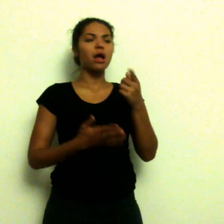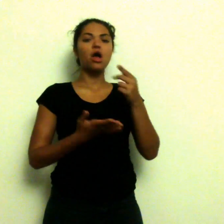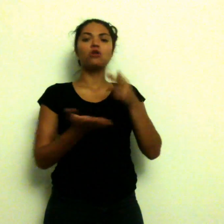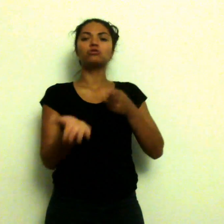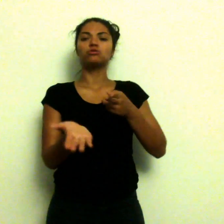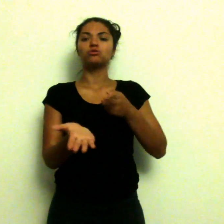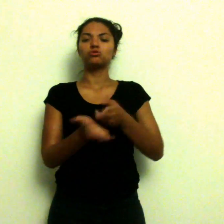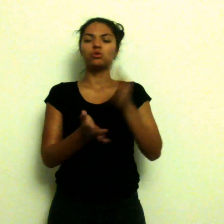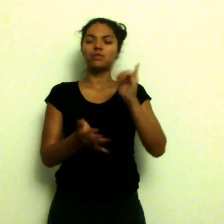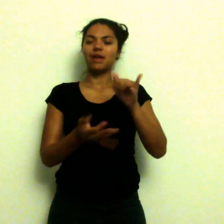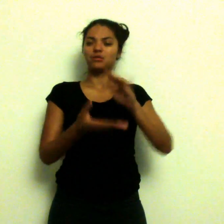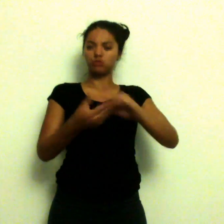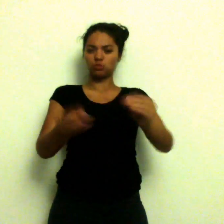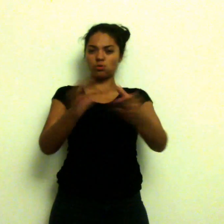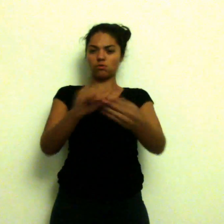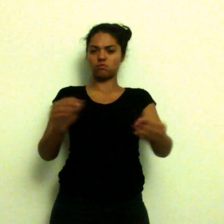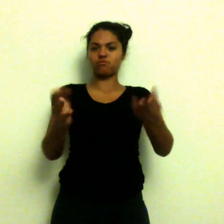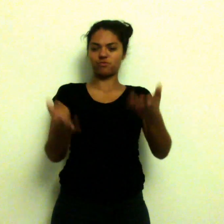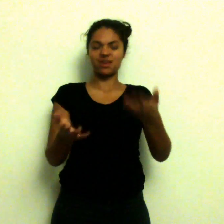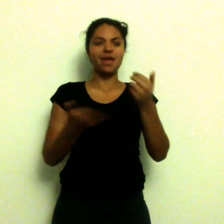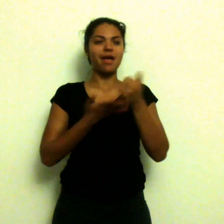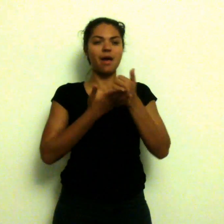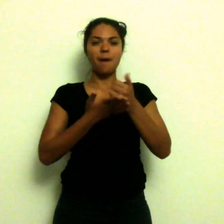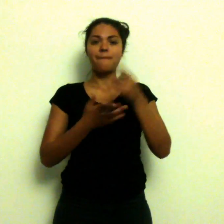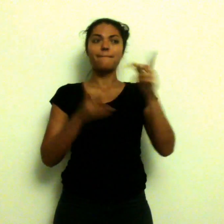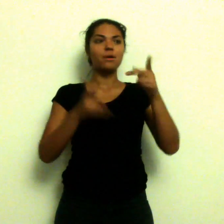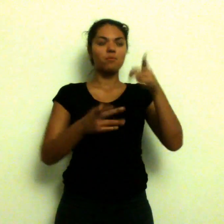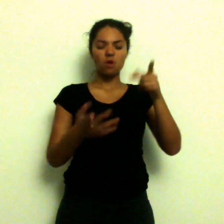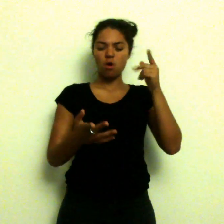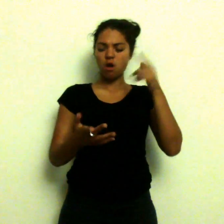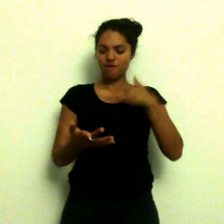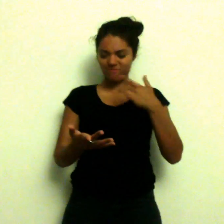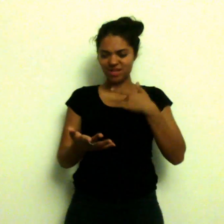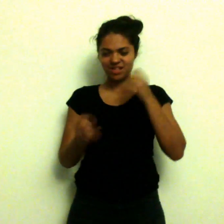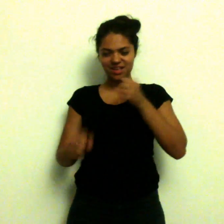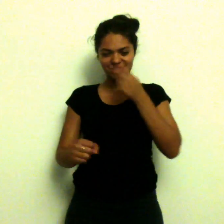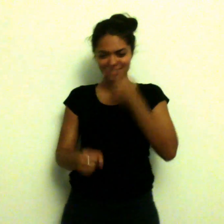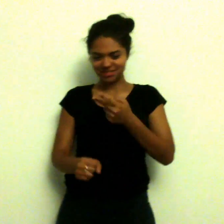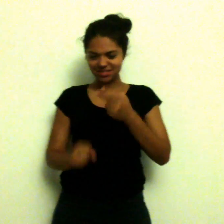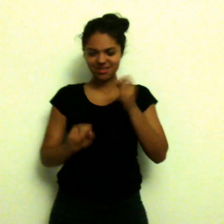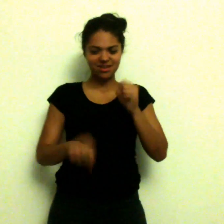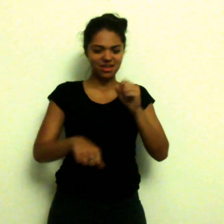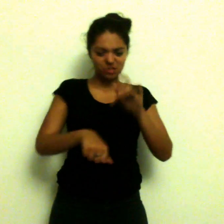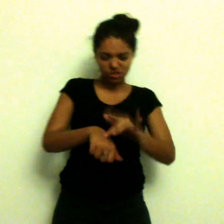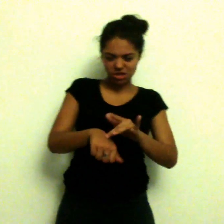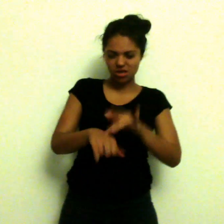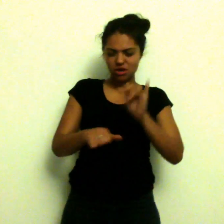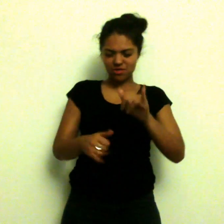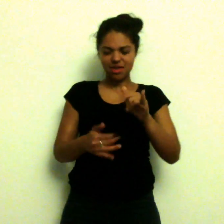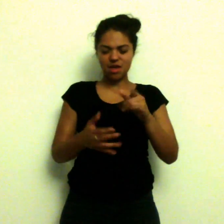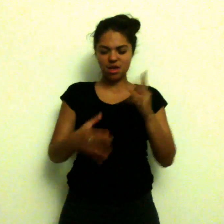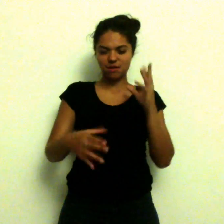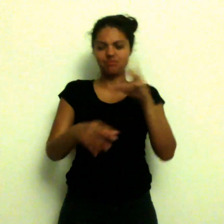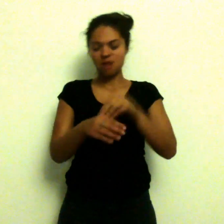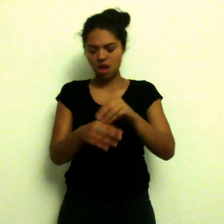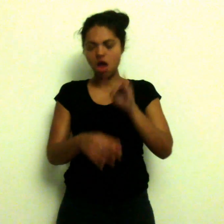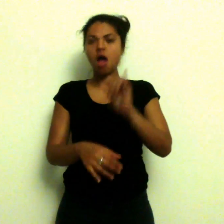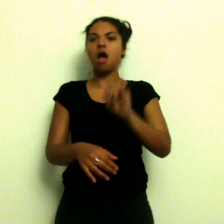more, to involve our senses in what we're saying about truth. So it's very easy to make truth statements and have them